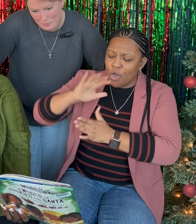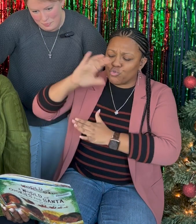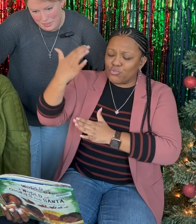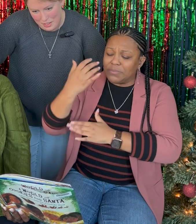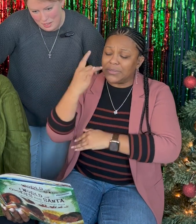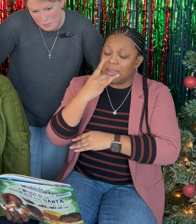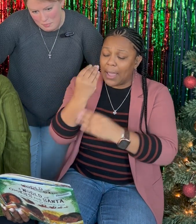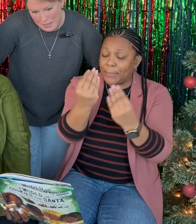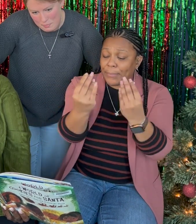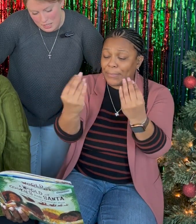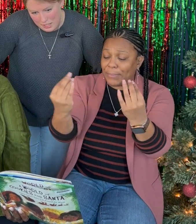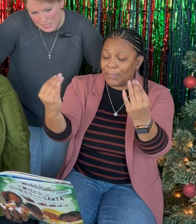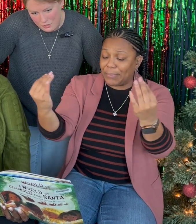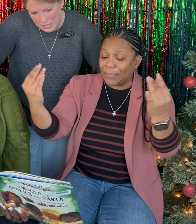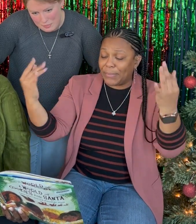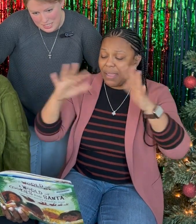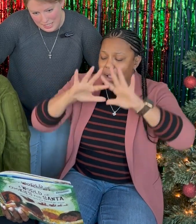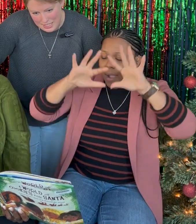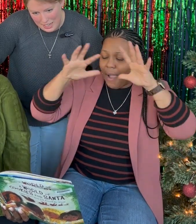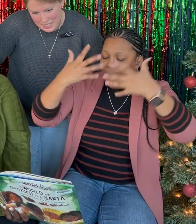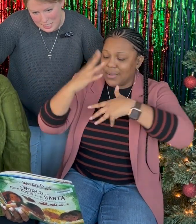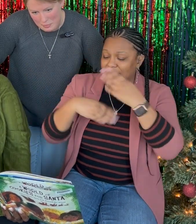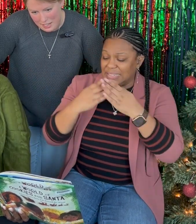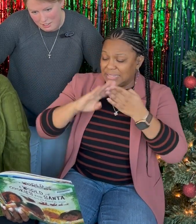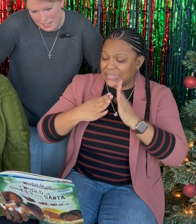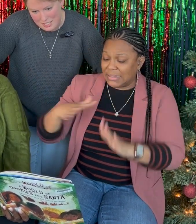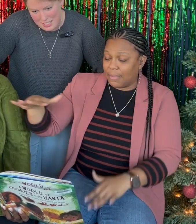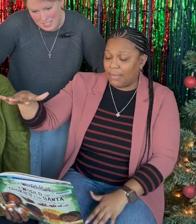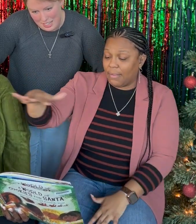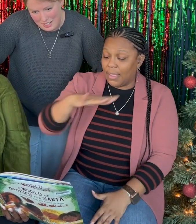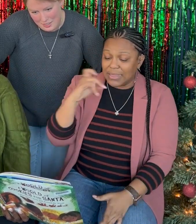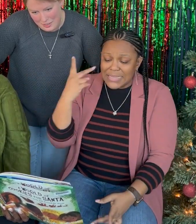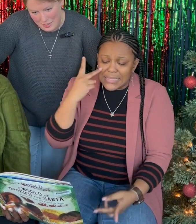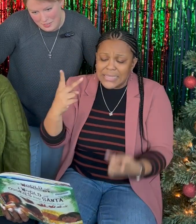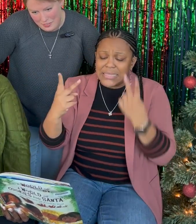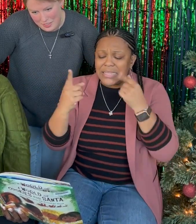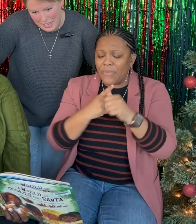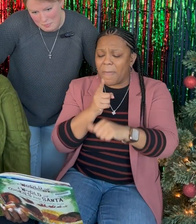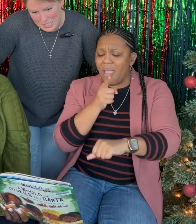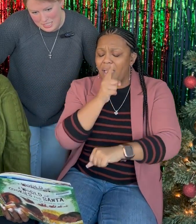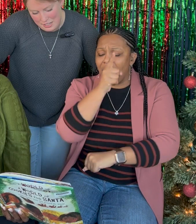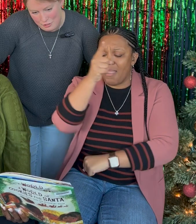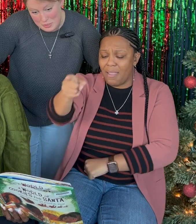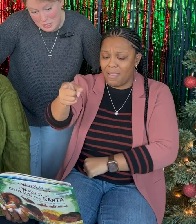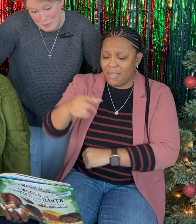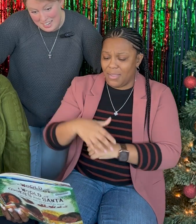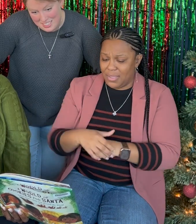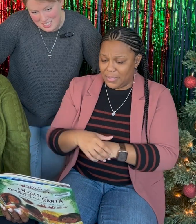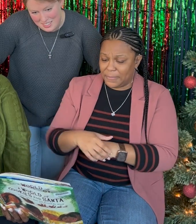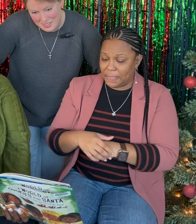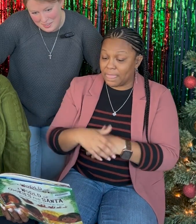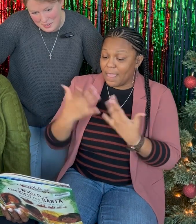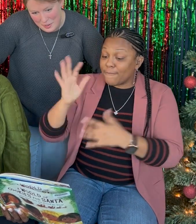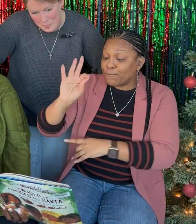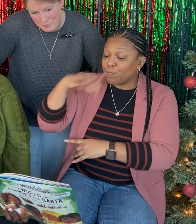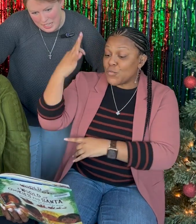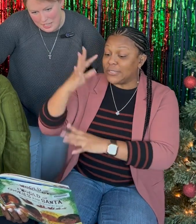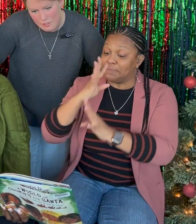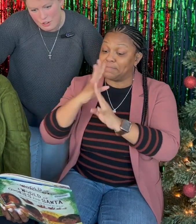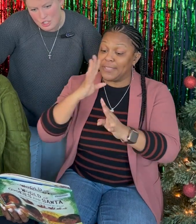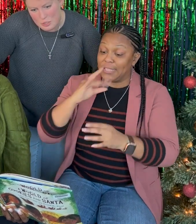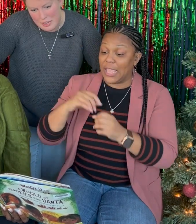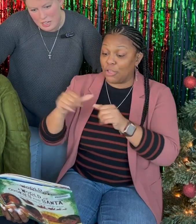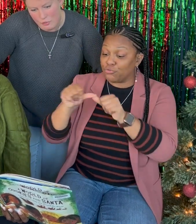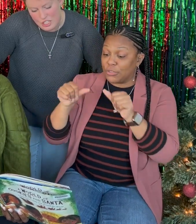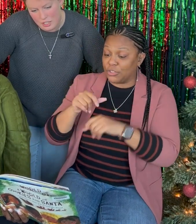Canada. By the millions of Christmas lights on display across the city, they can be seen from space. In